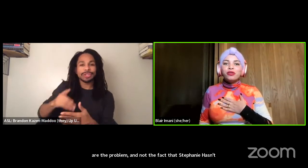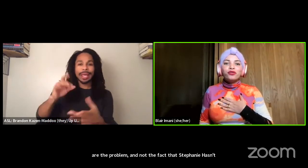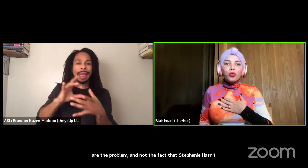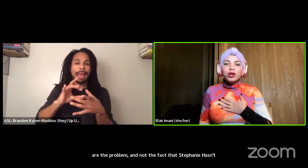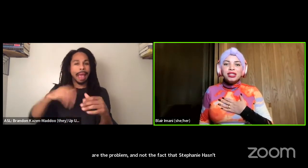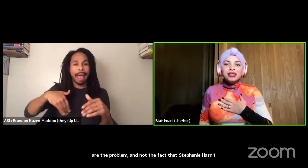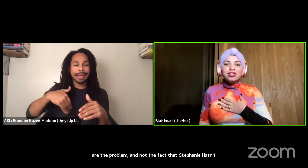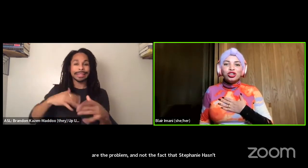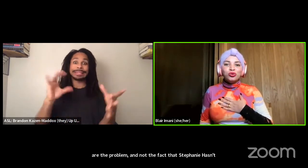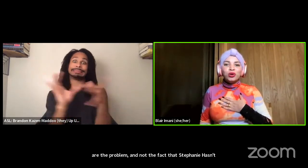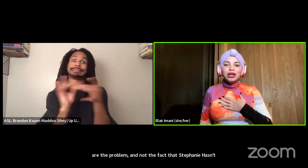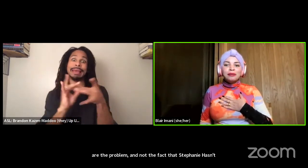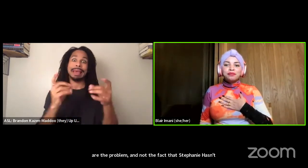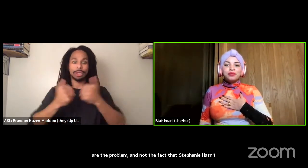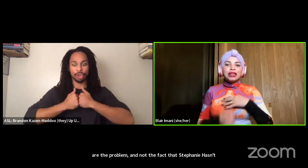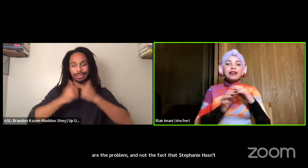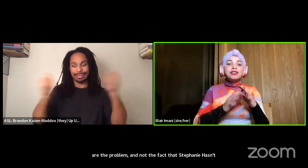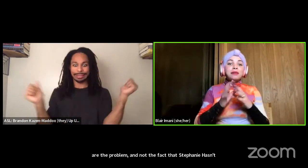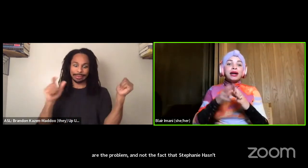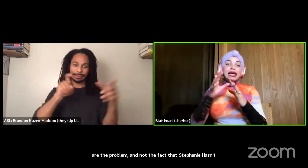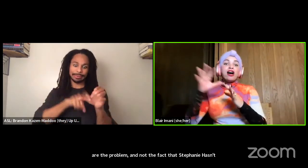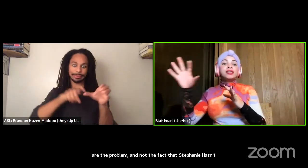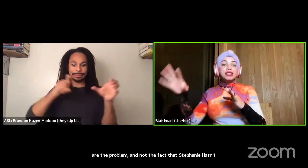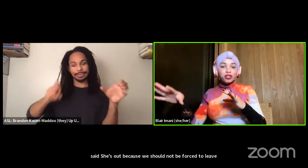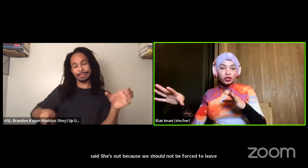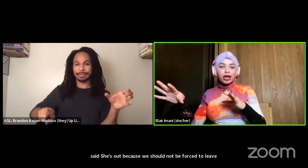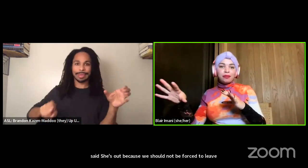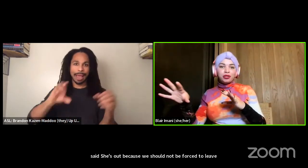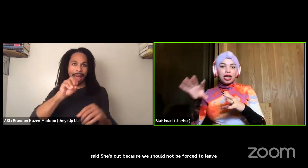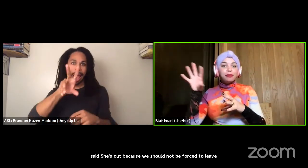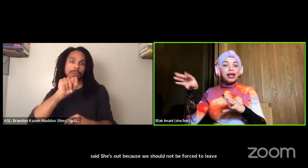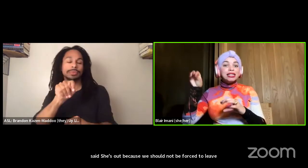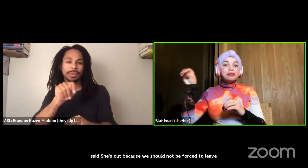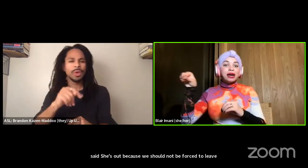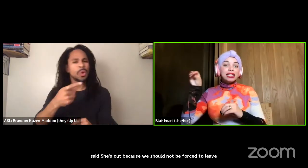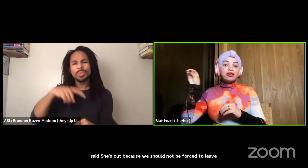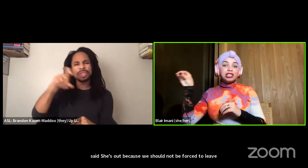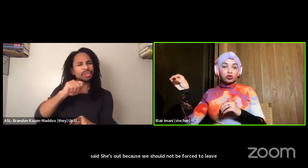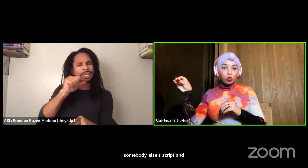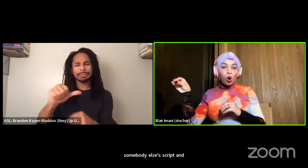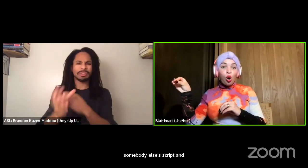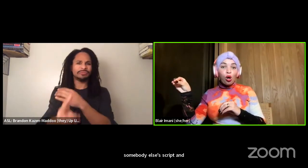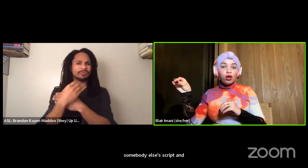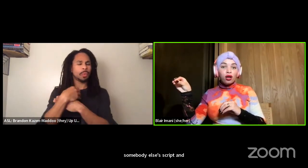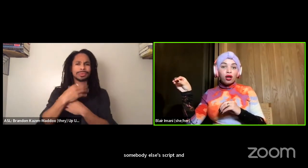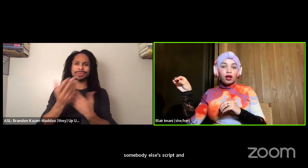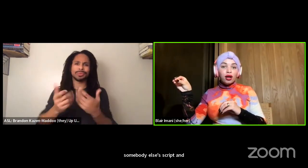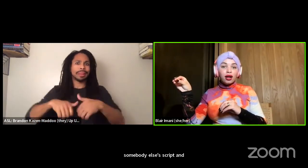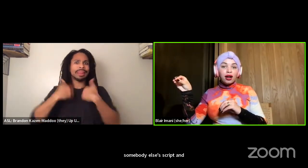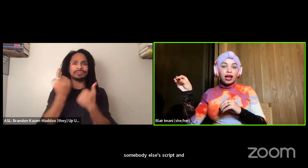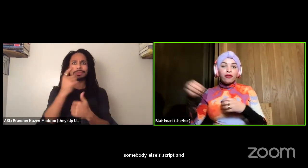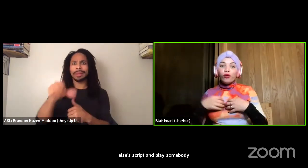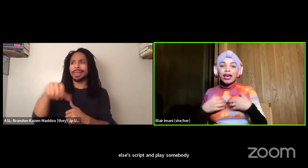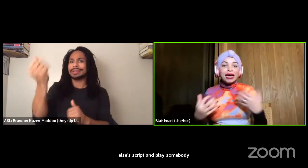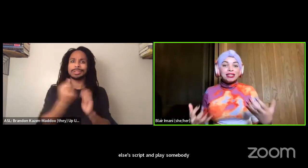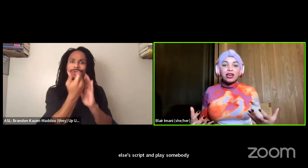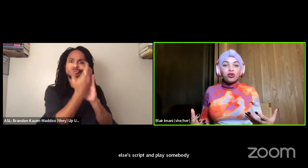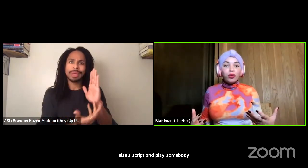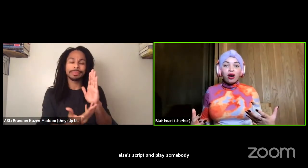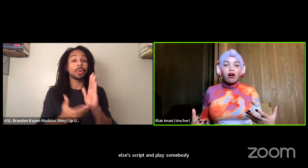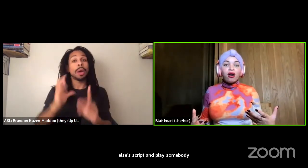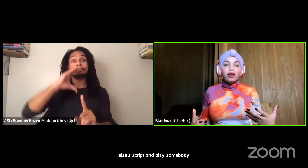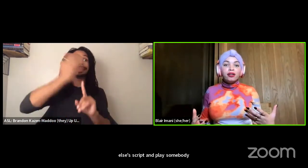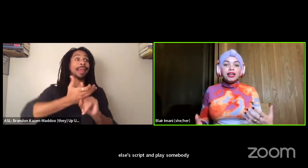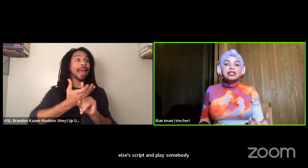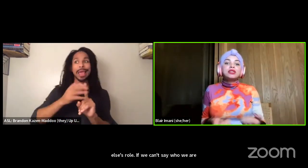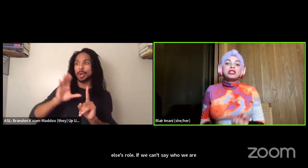we should not be forced to live somebody else's script and play somebody else's role if we can't say